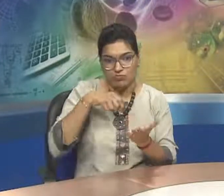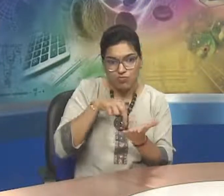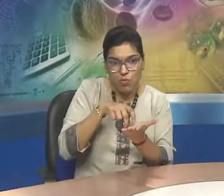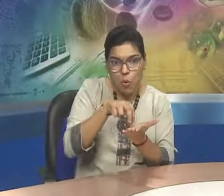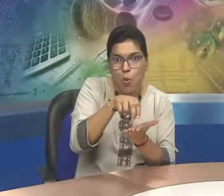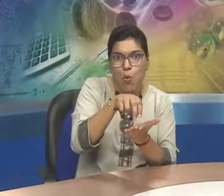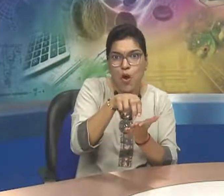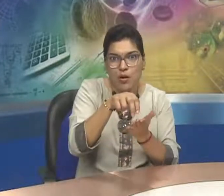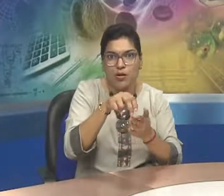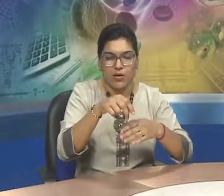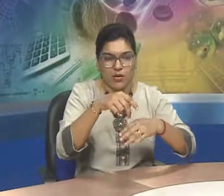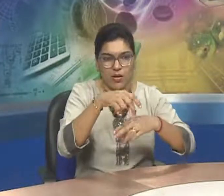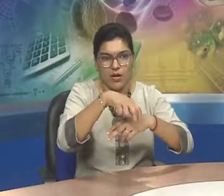saved.